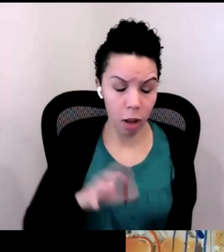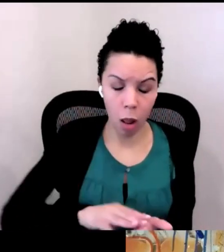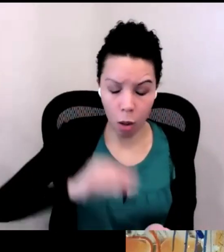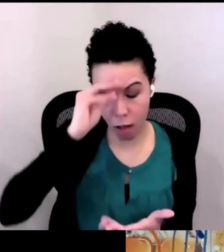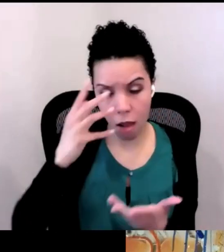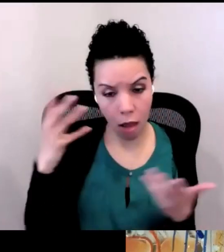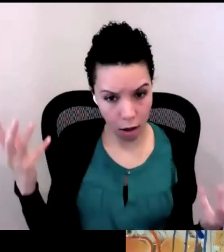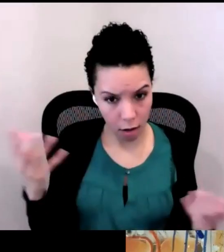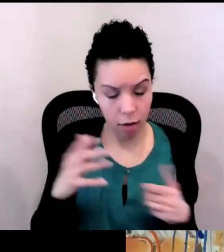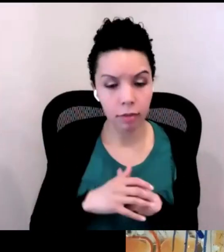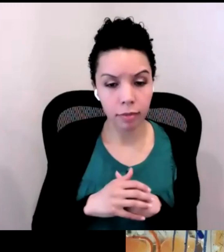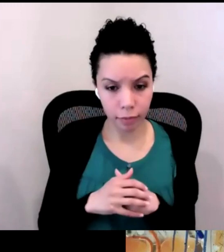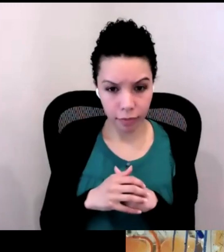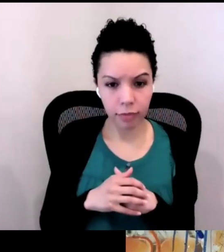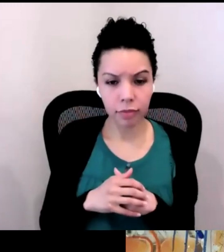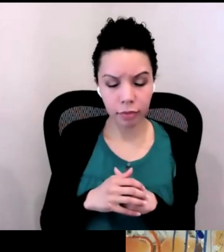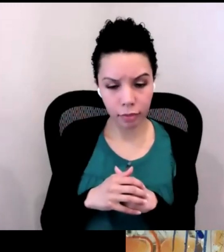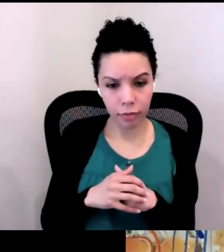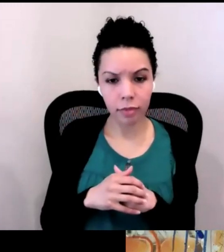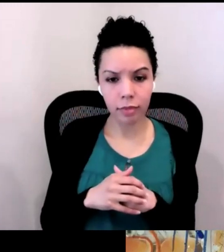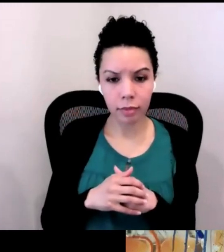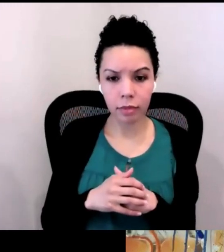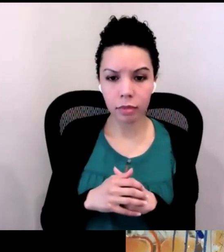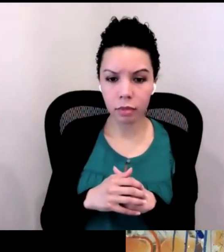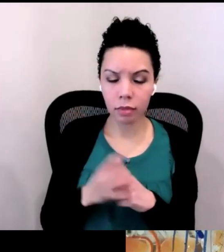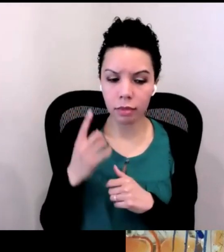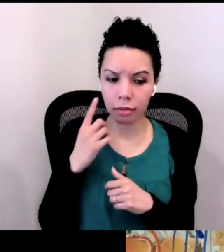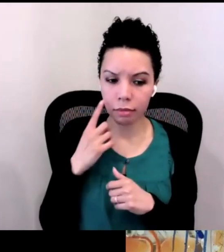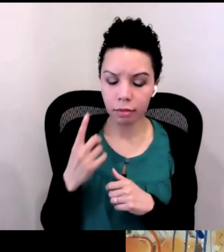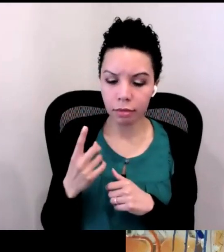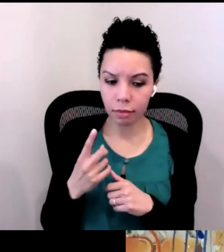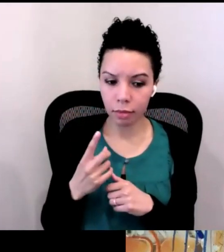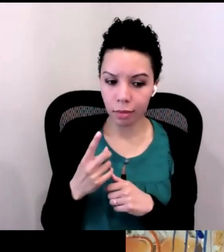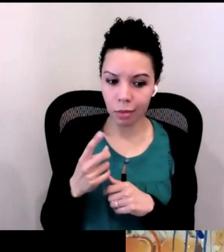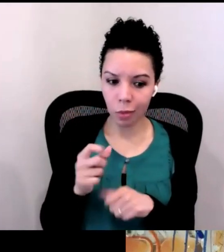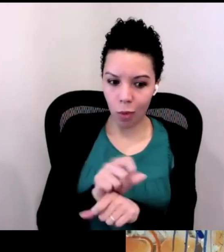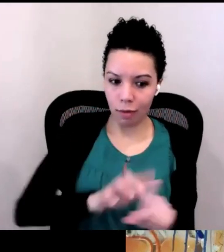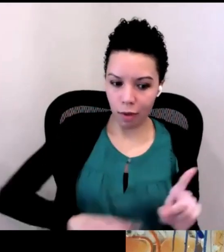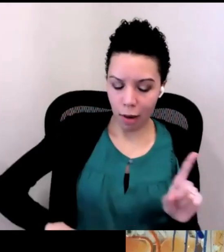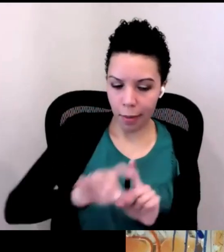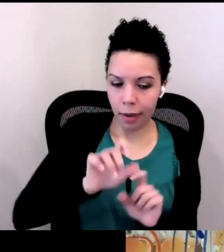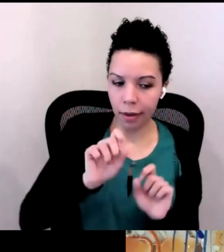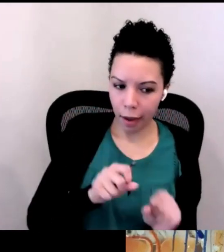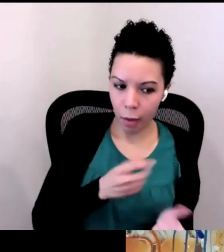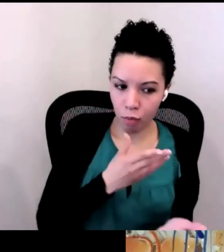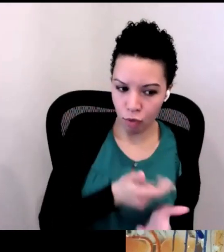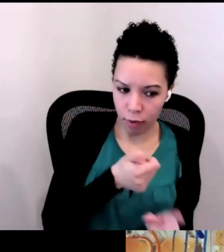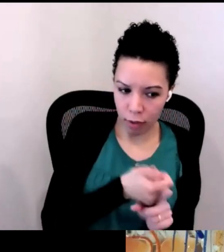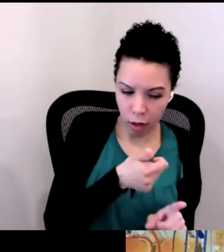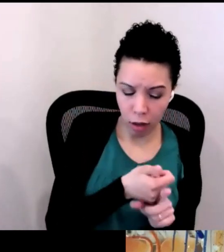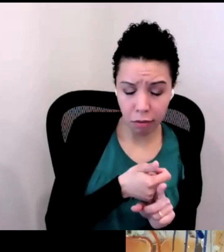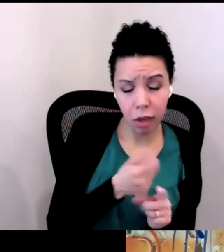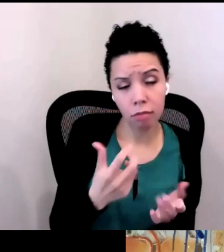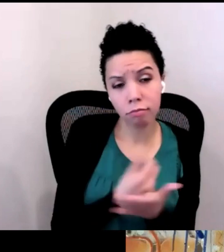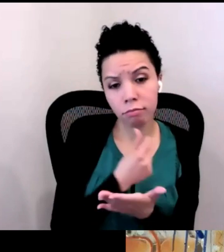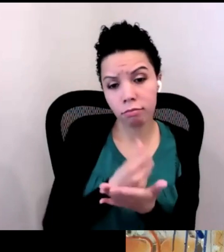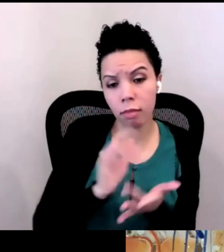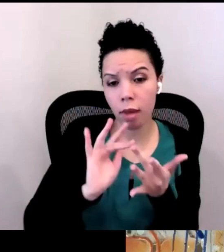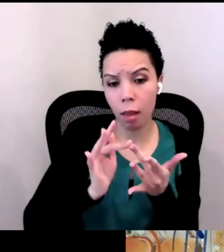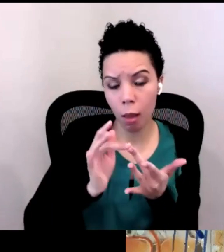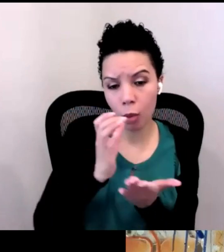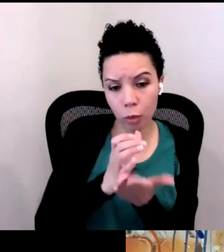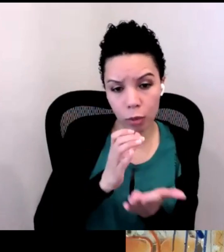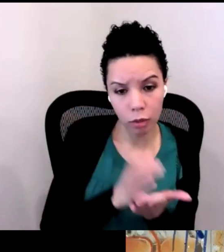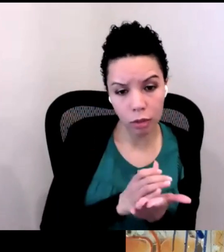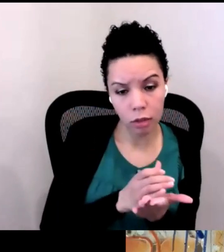I think there are ways for you to prove yourself in a work environment, and you can always take online courses or go